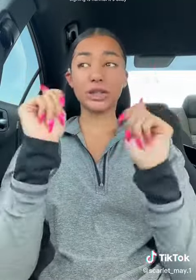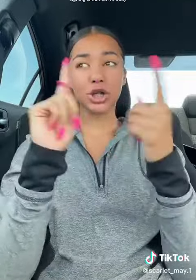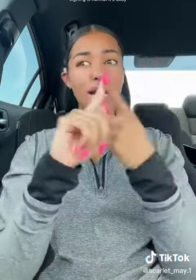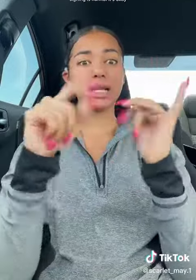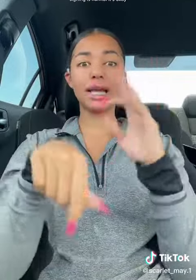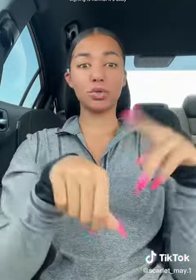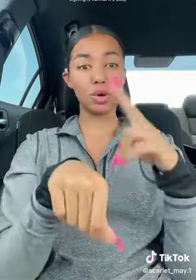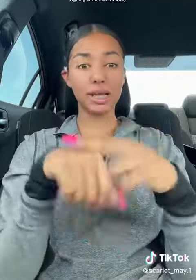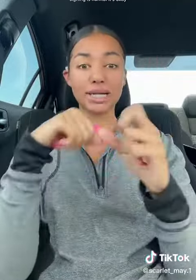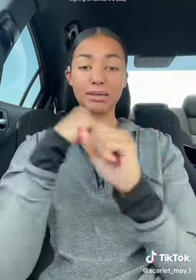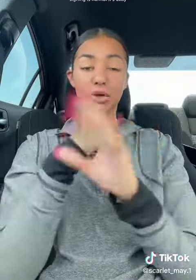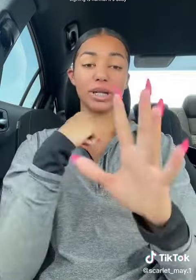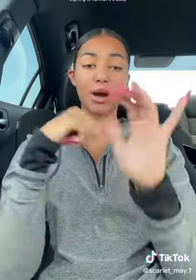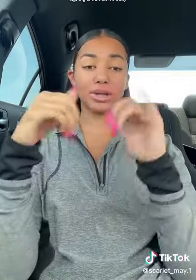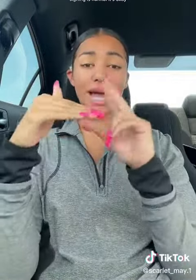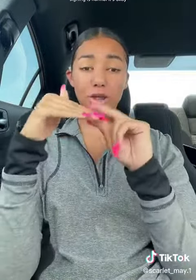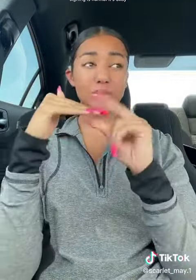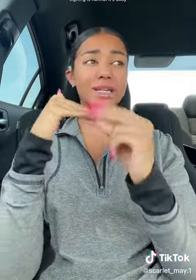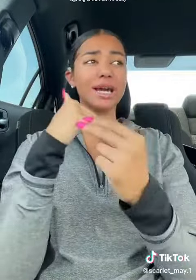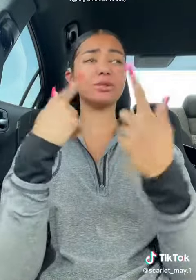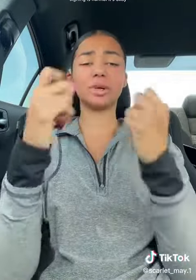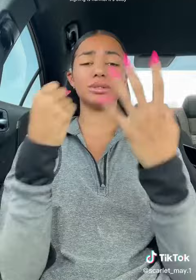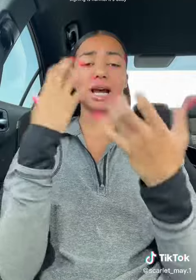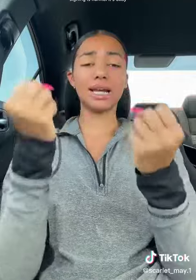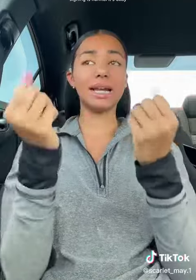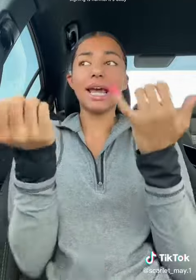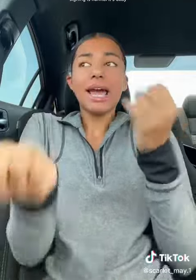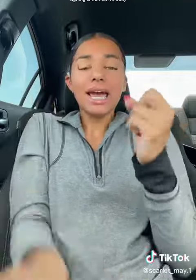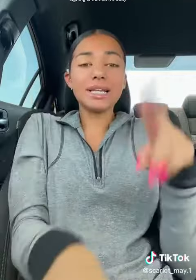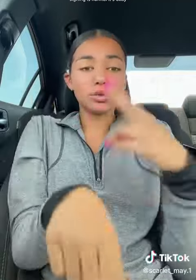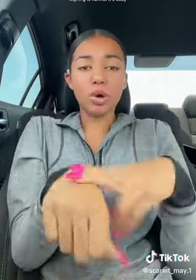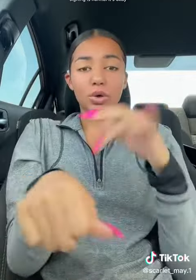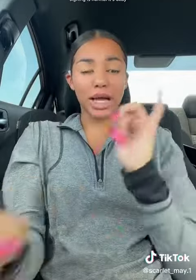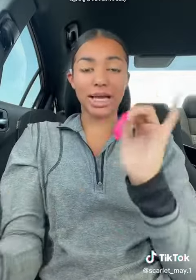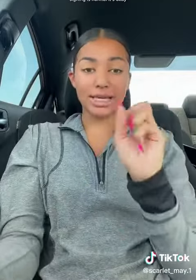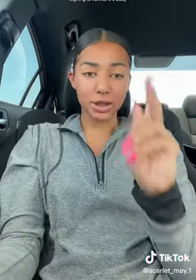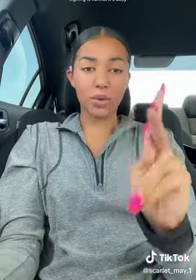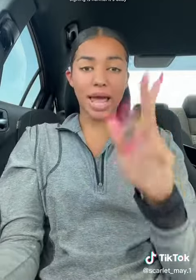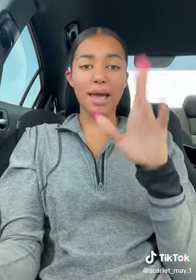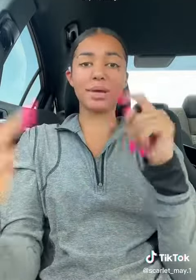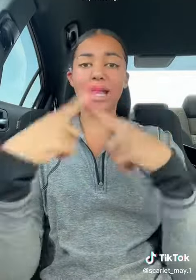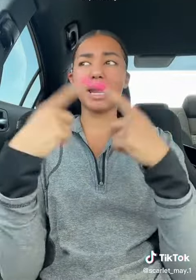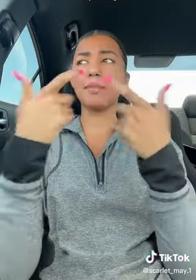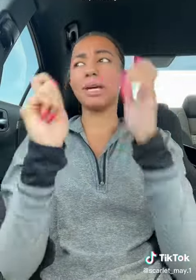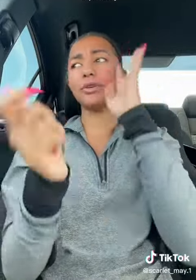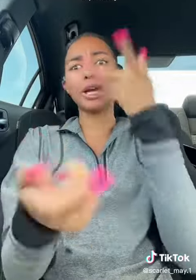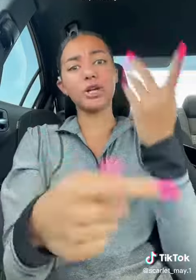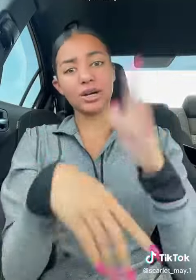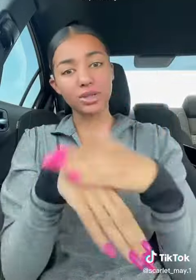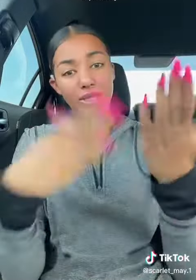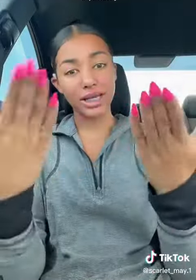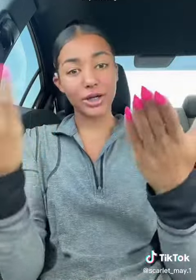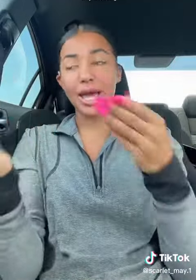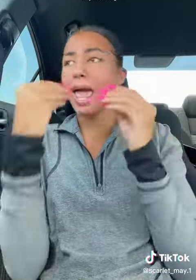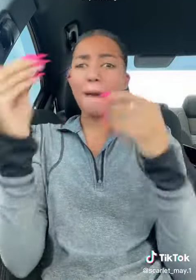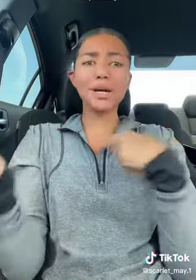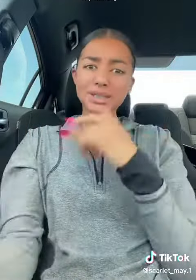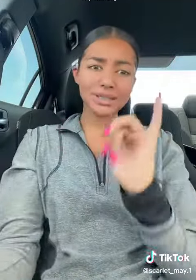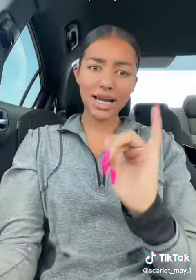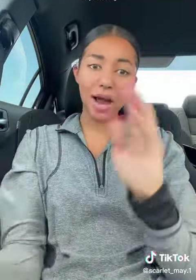trying to, like, normalize and put it out that using nails while signing is normal, like, it's okay, but then a big creator comes on here and puts us, like, a